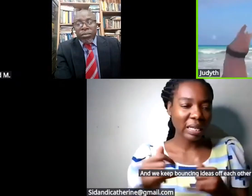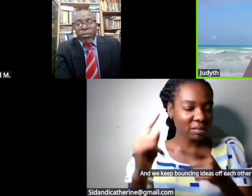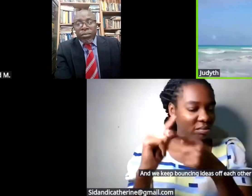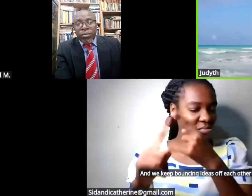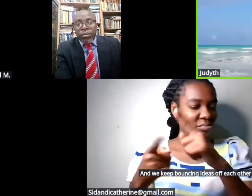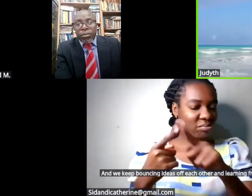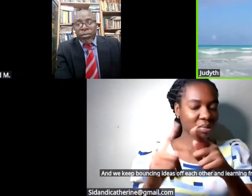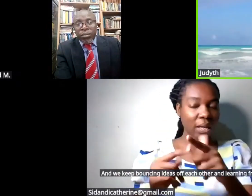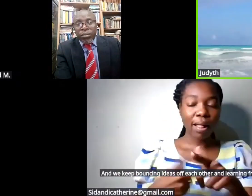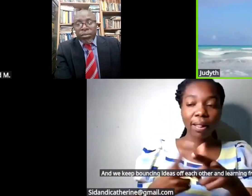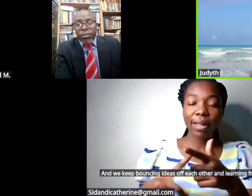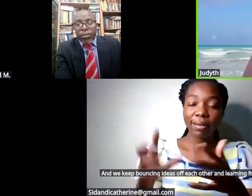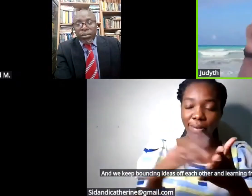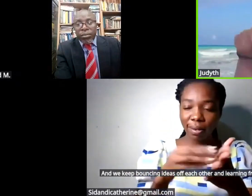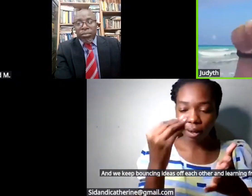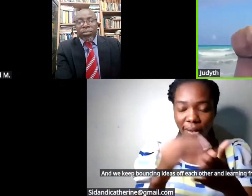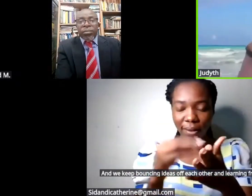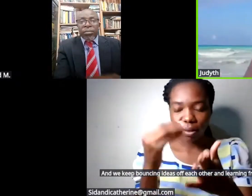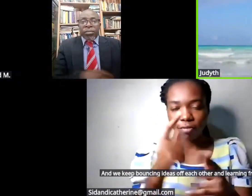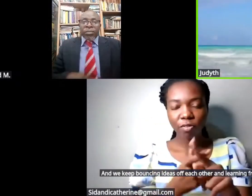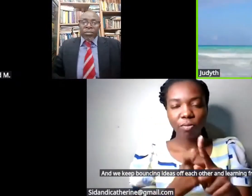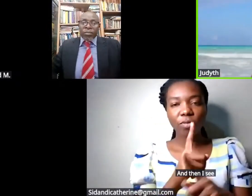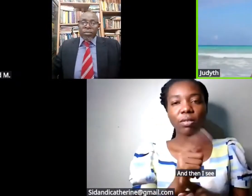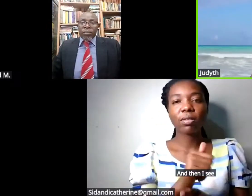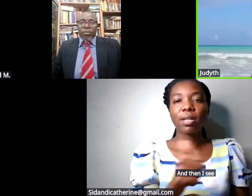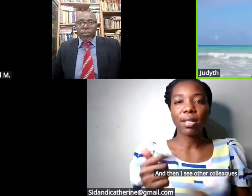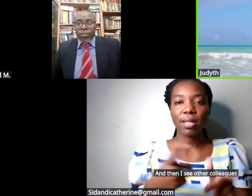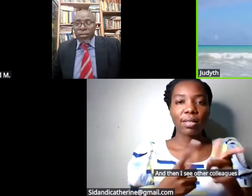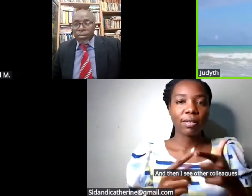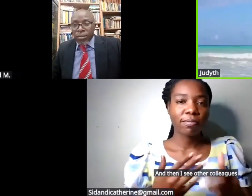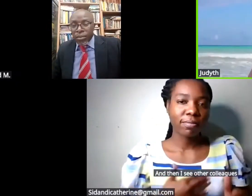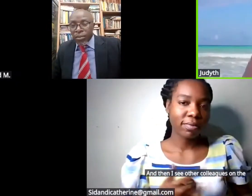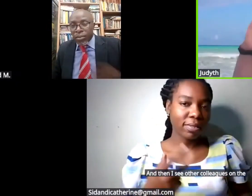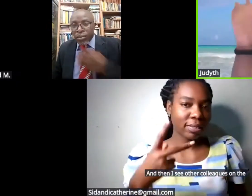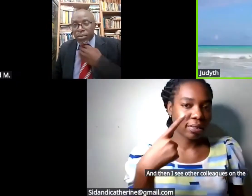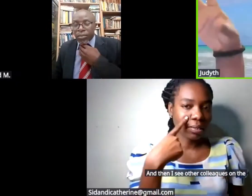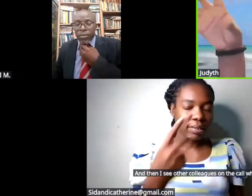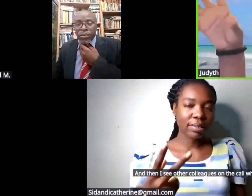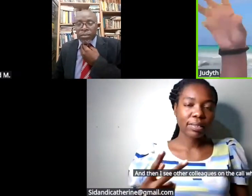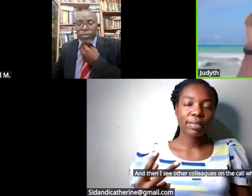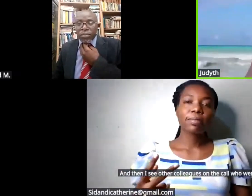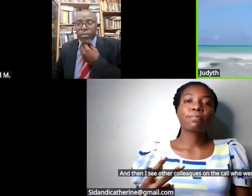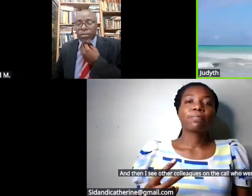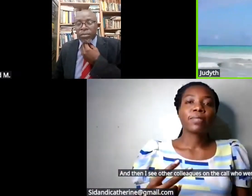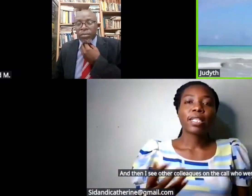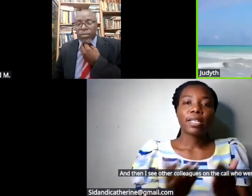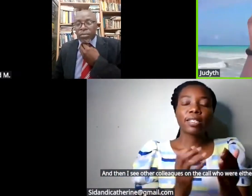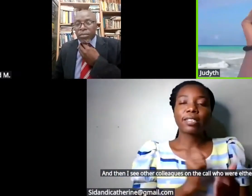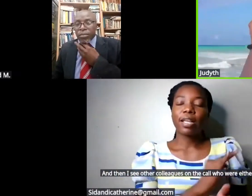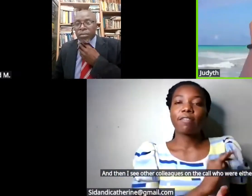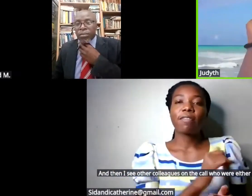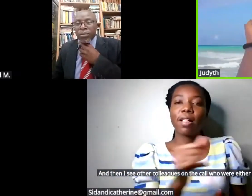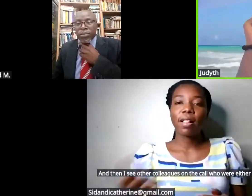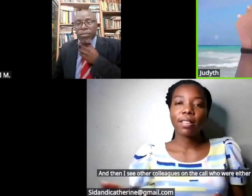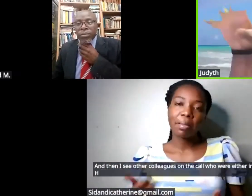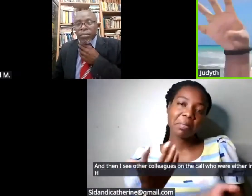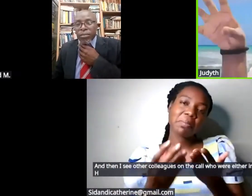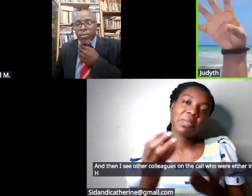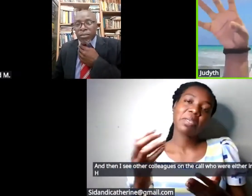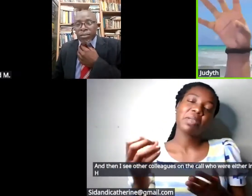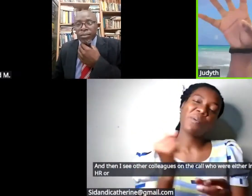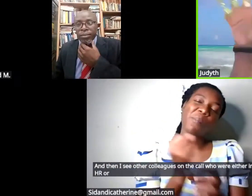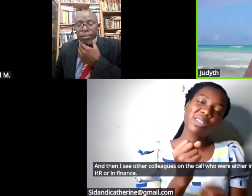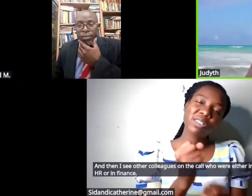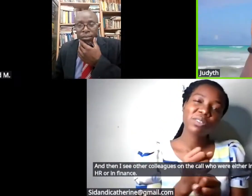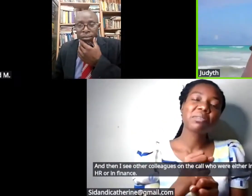other. And then I see other colleagues on the call who were either in operations or in HR or in